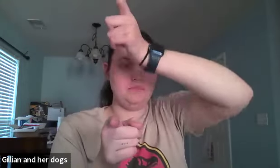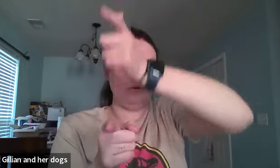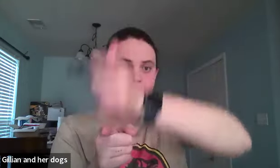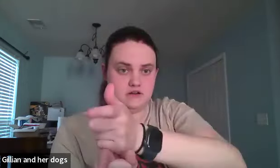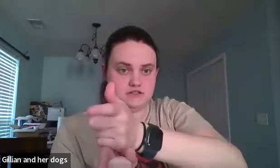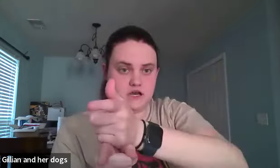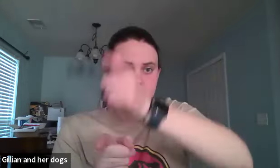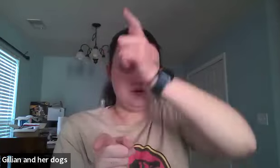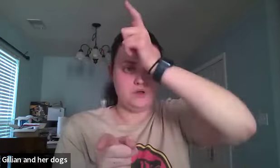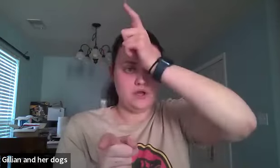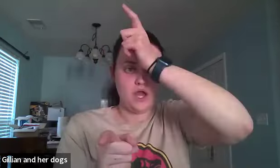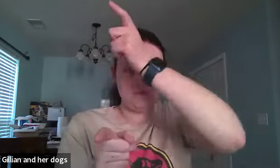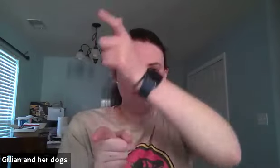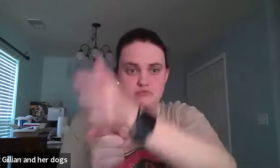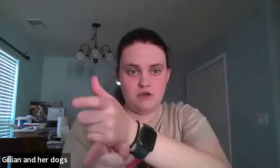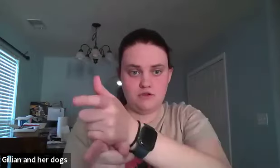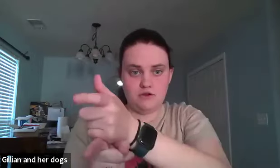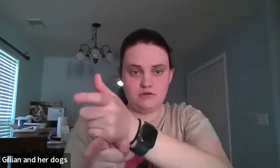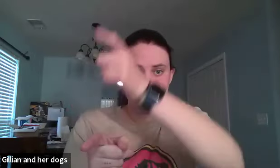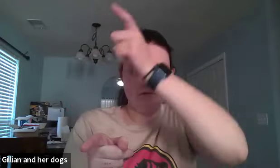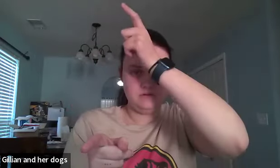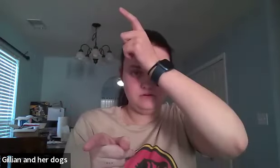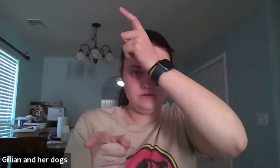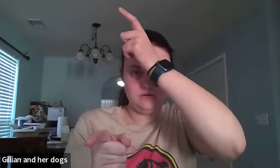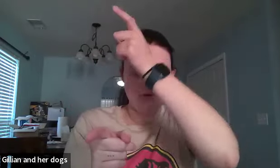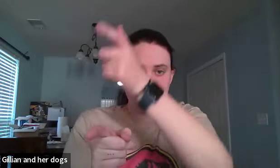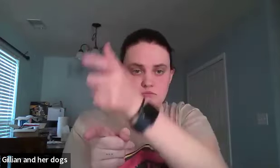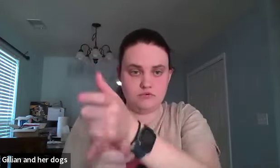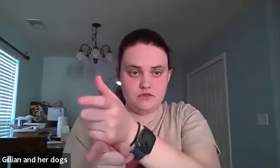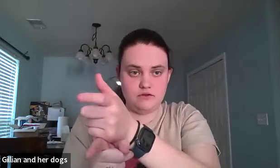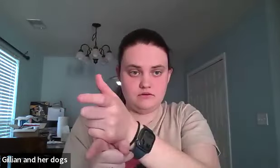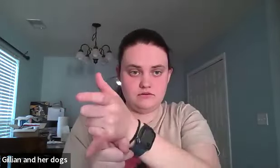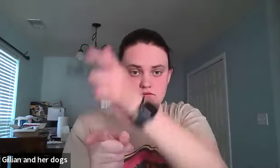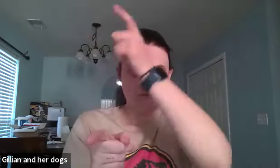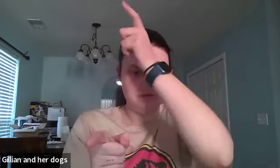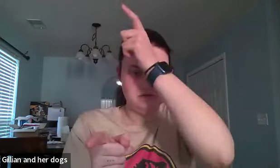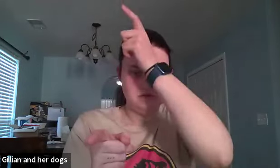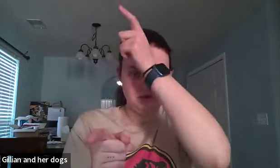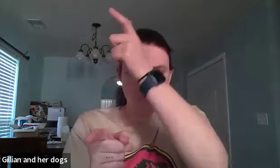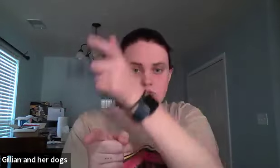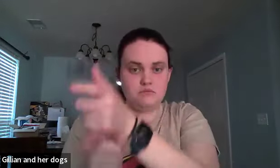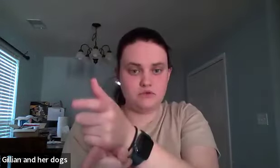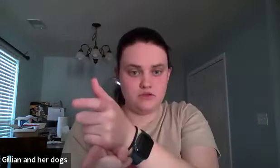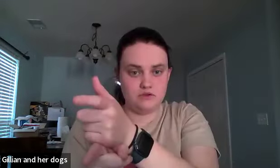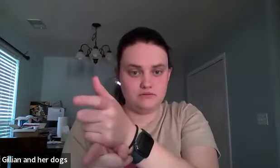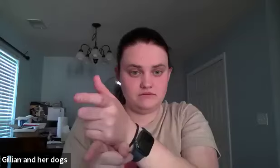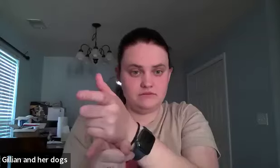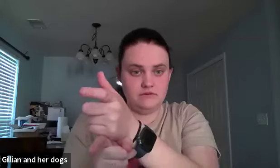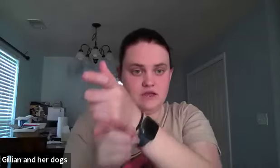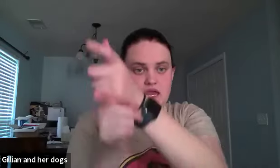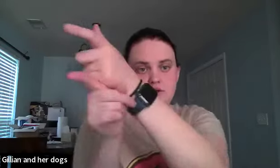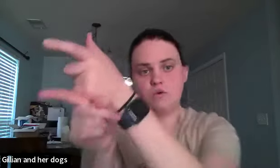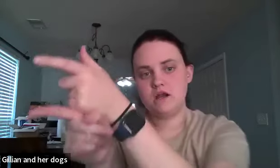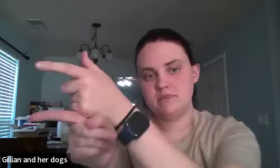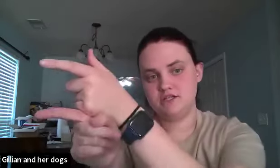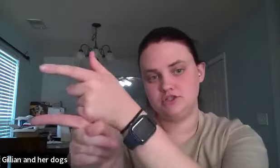to put it on top. Brother, brother, brother. And you want to make sure